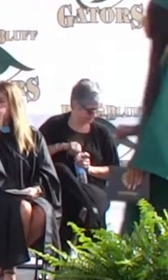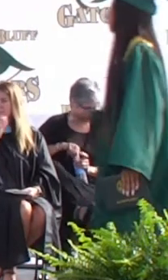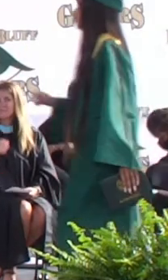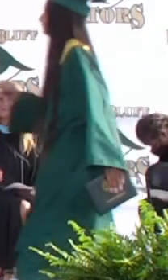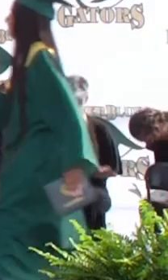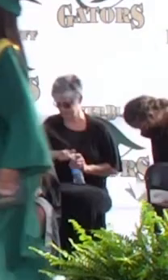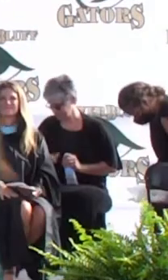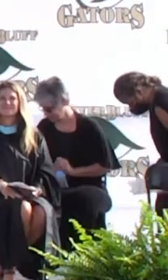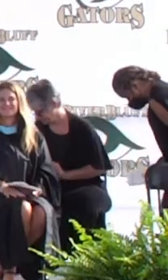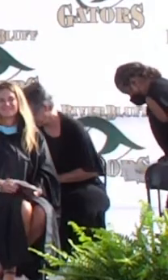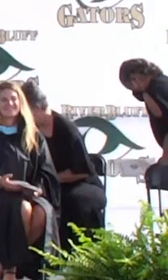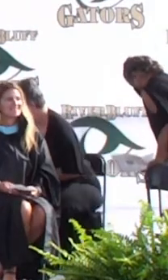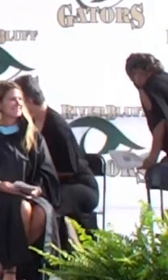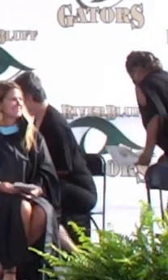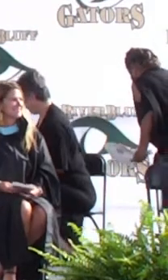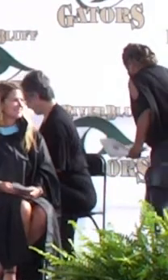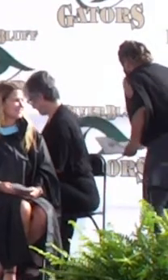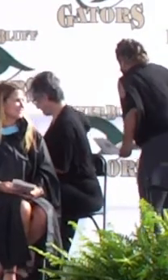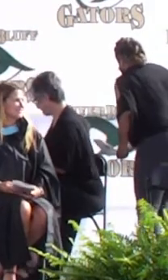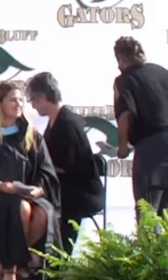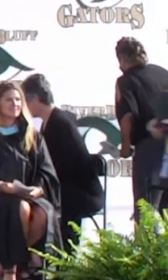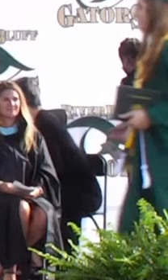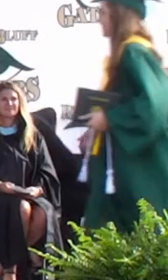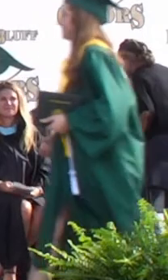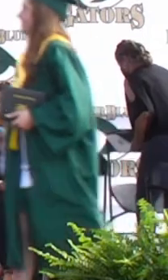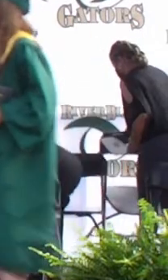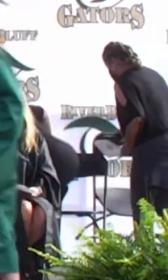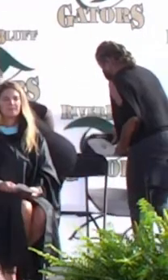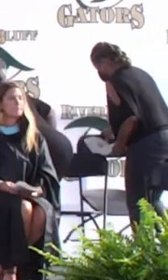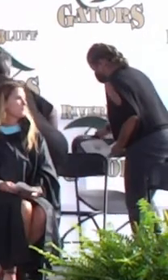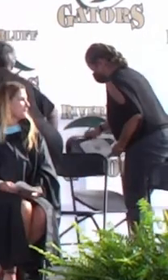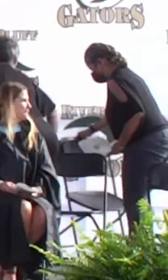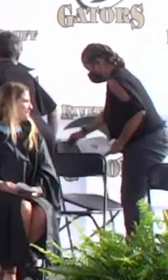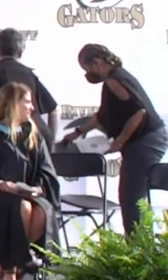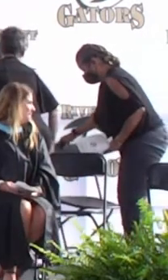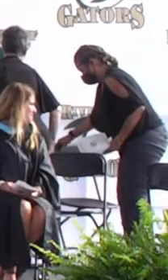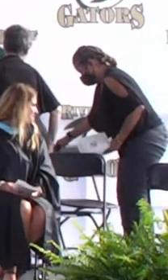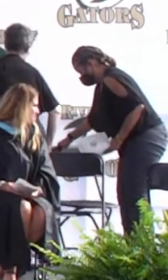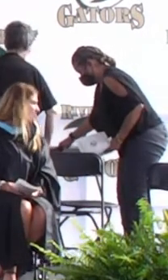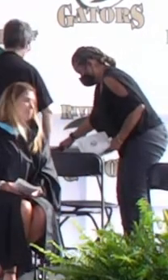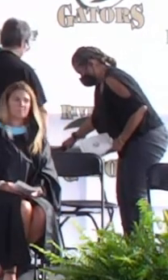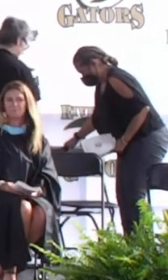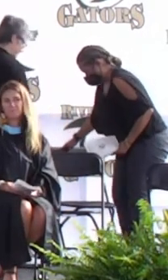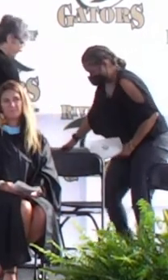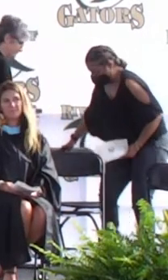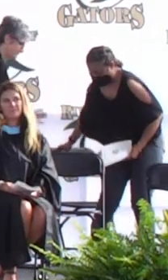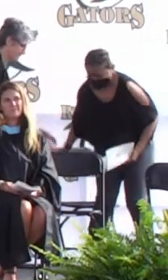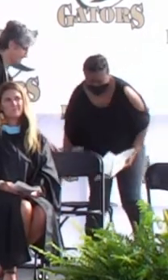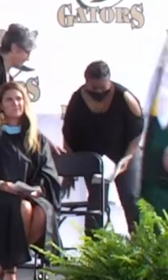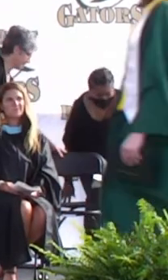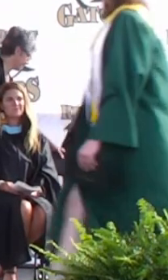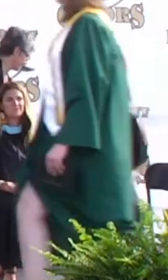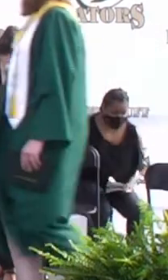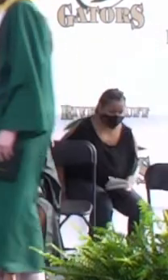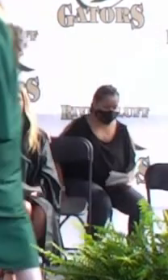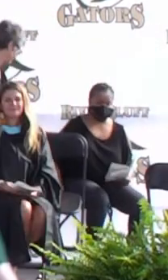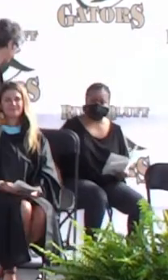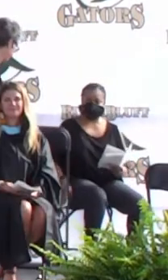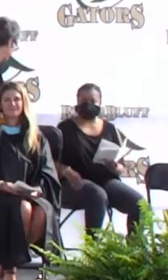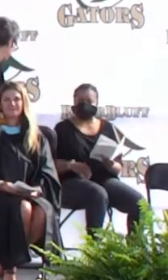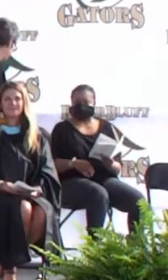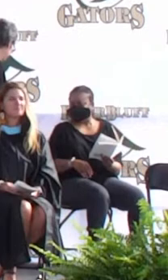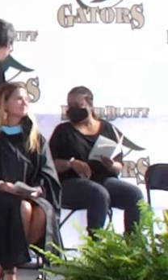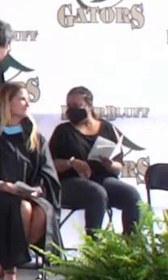Sullivan. Lauren Elizabeth Valdario, honor graduate. Savannah Nicole Wolf, honor graduate,